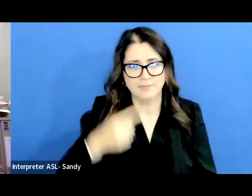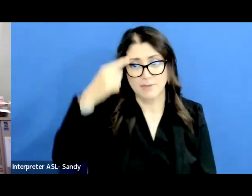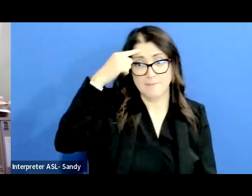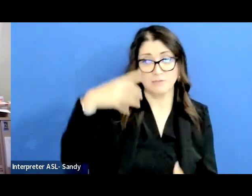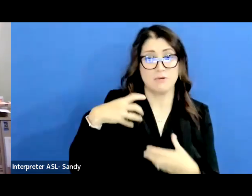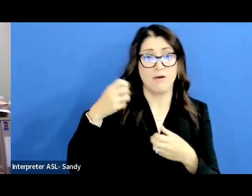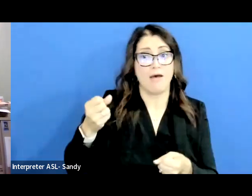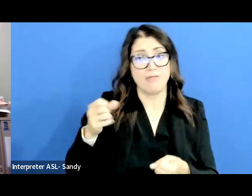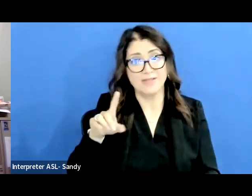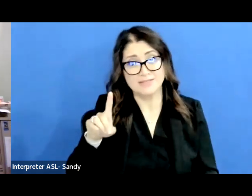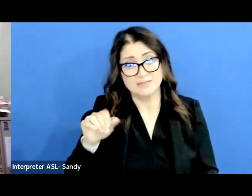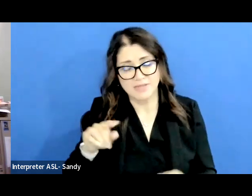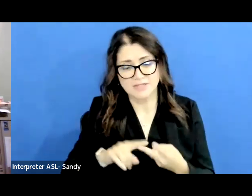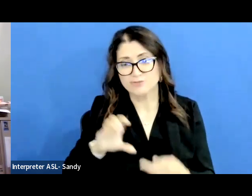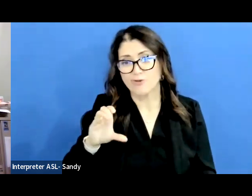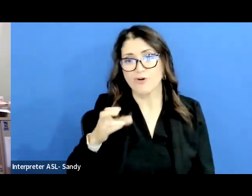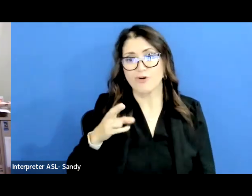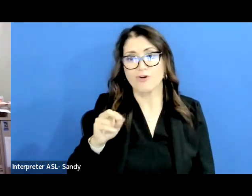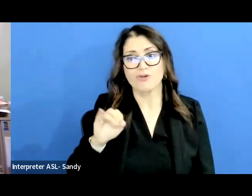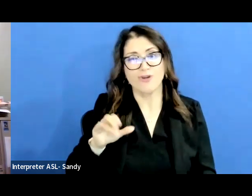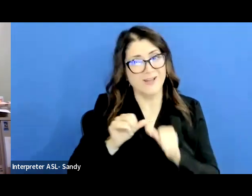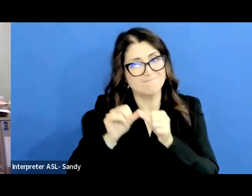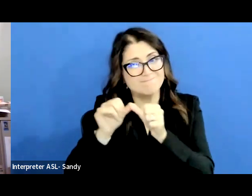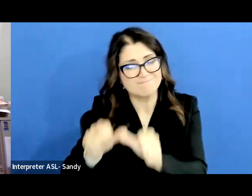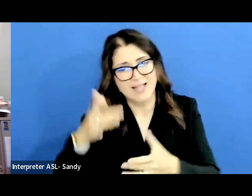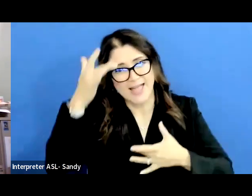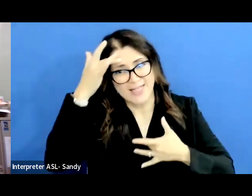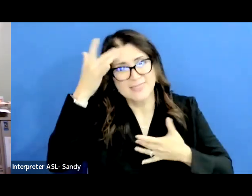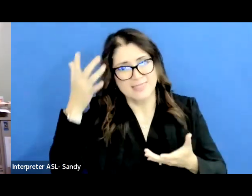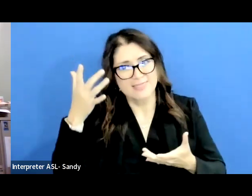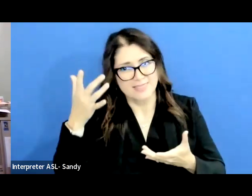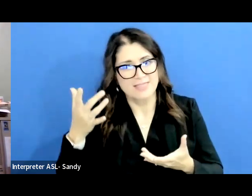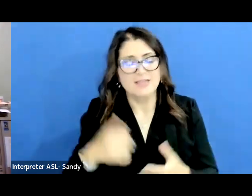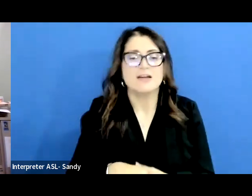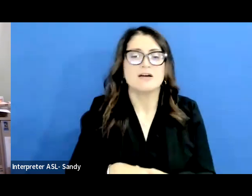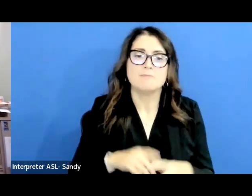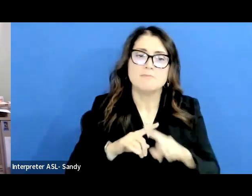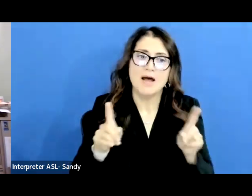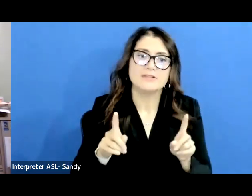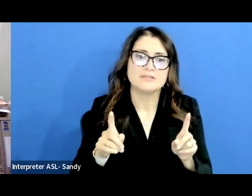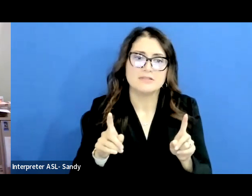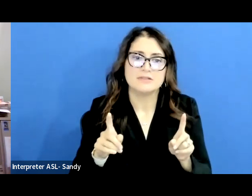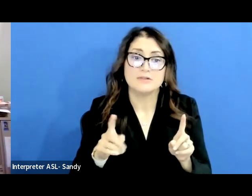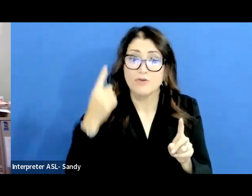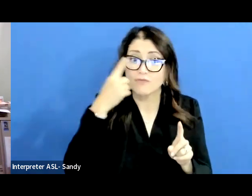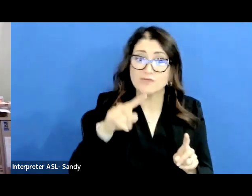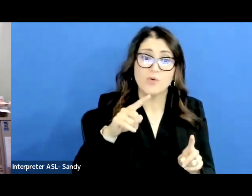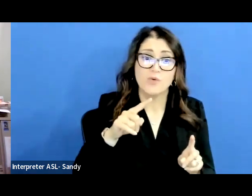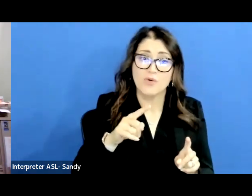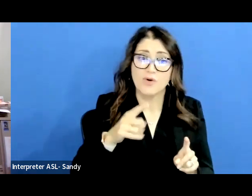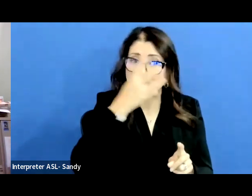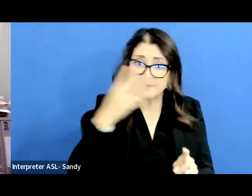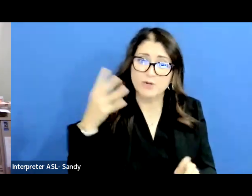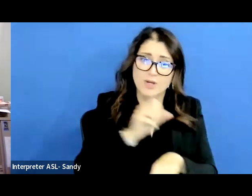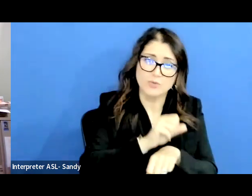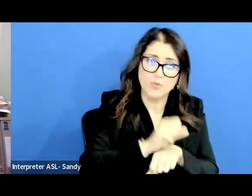or chronic health issues. For immigrant farm workers with disabilities, there may be an increased